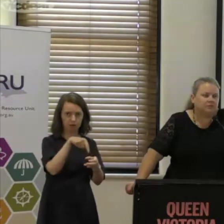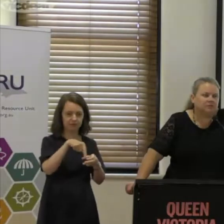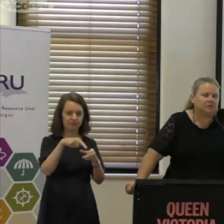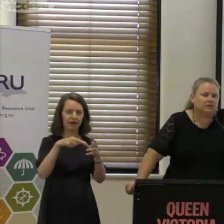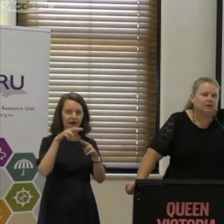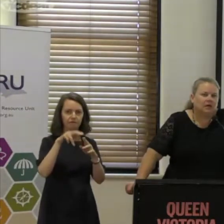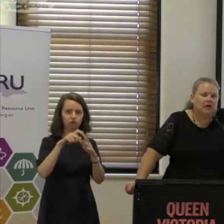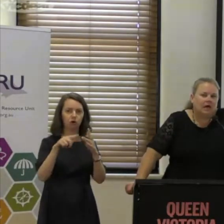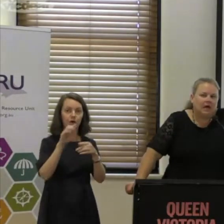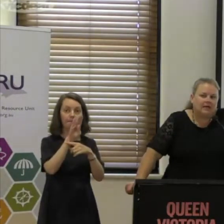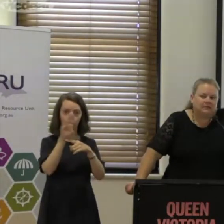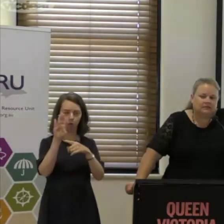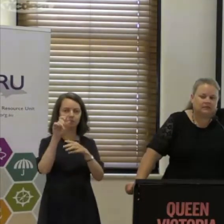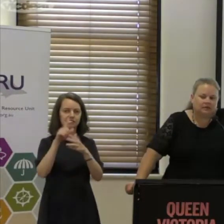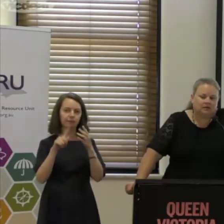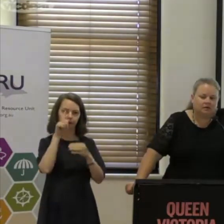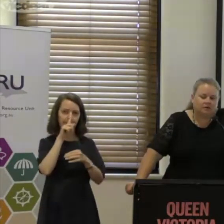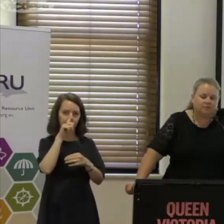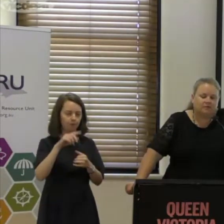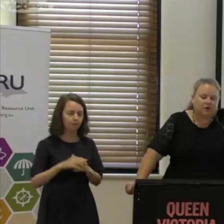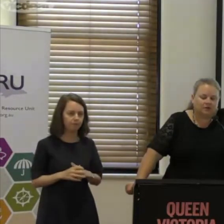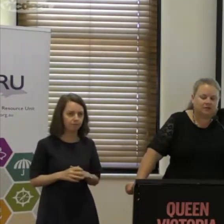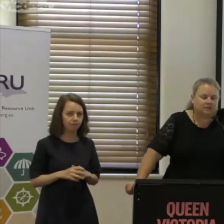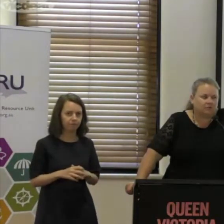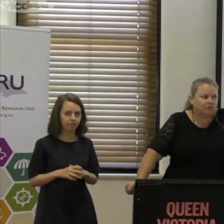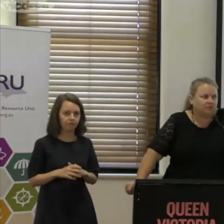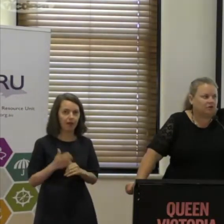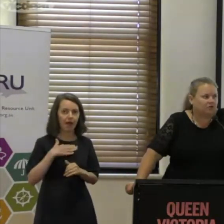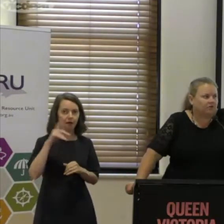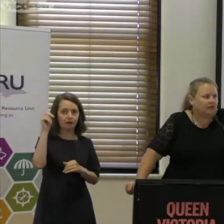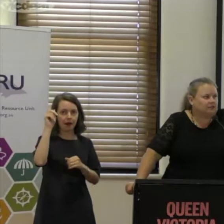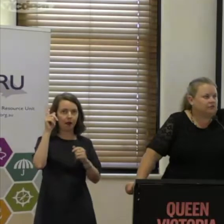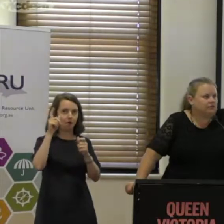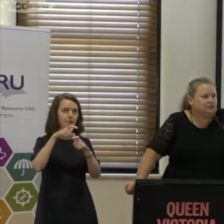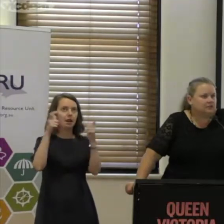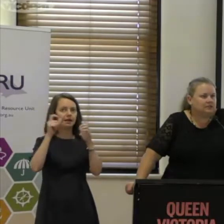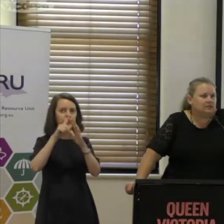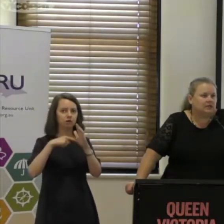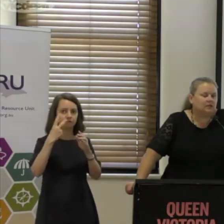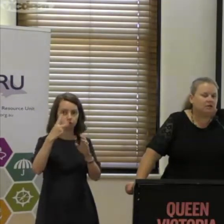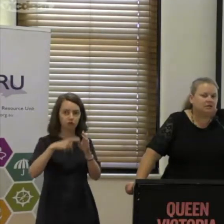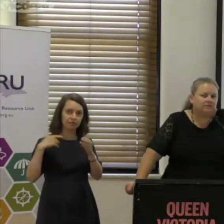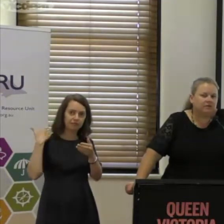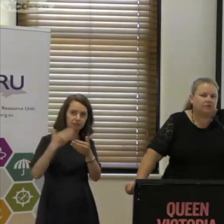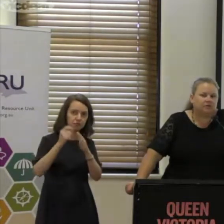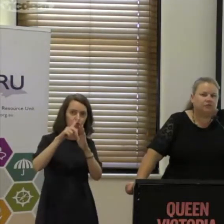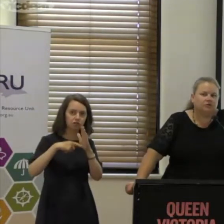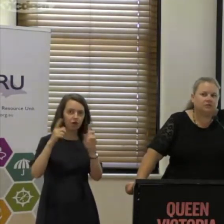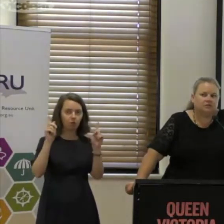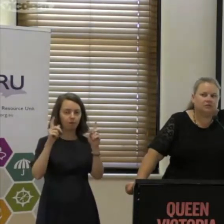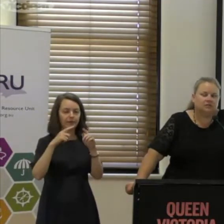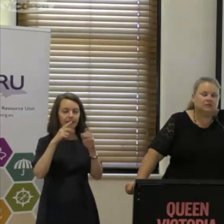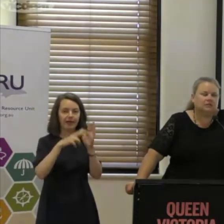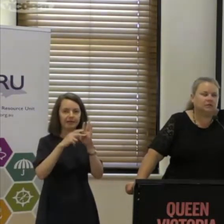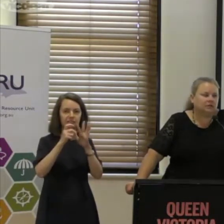people with disability. And the big project that we've been working on for the last 2 years is the NDIS Information Loop